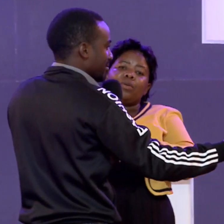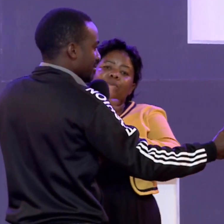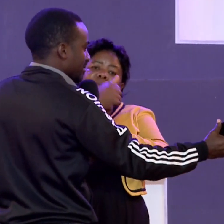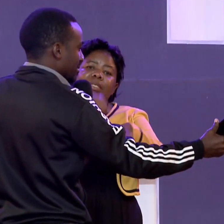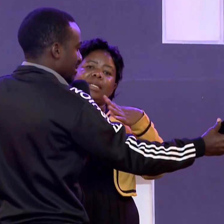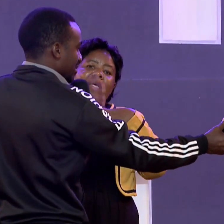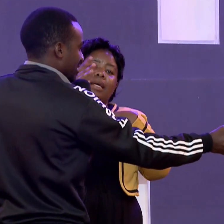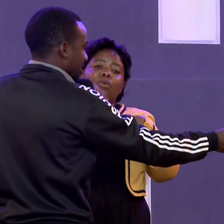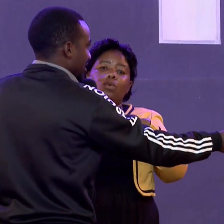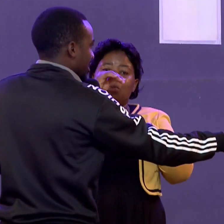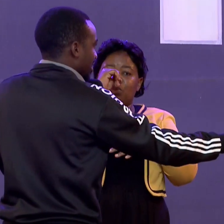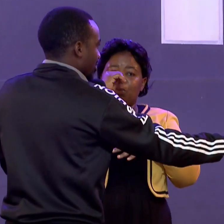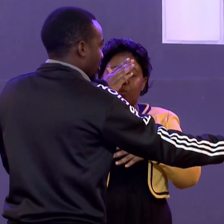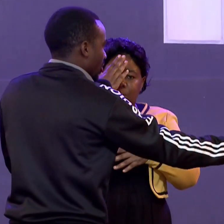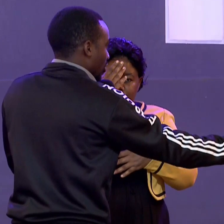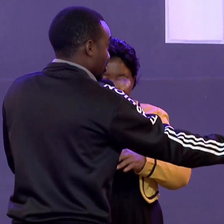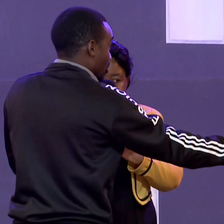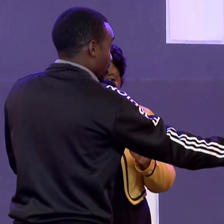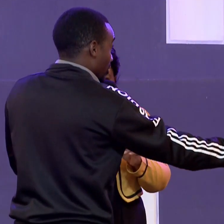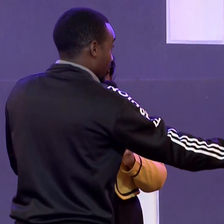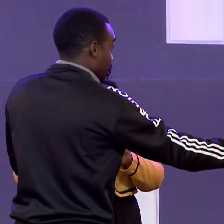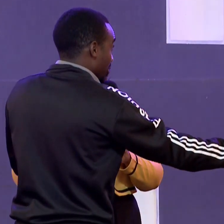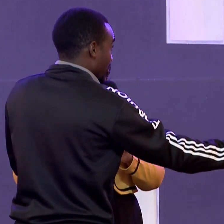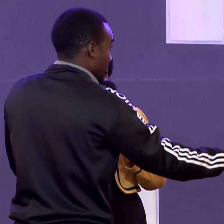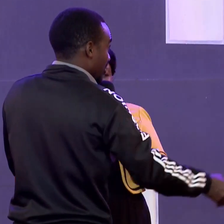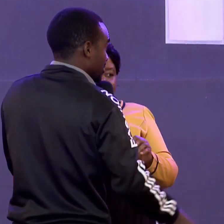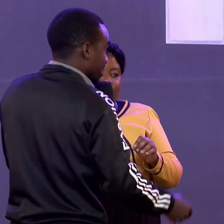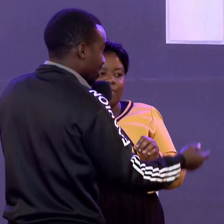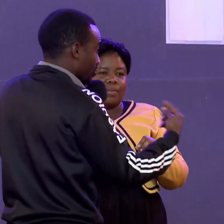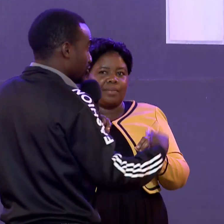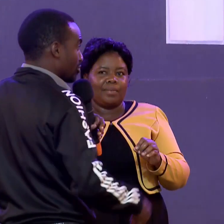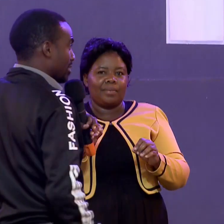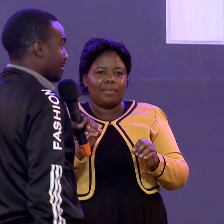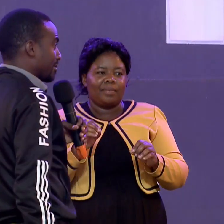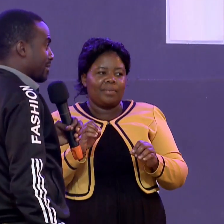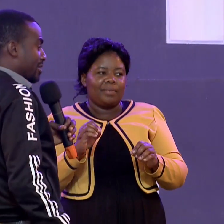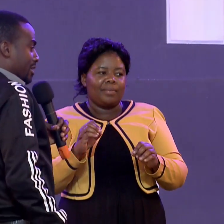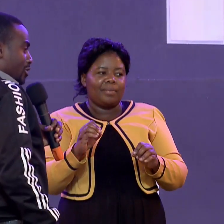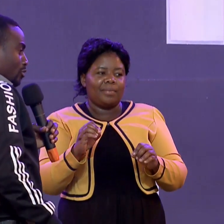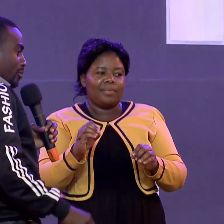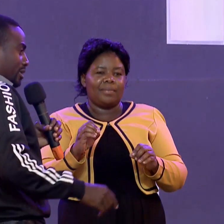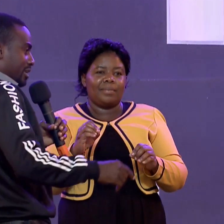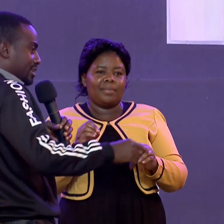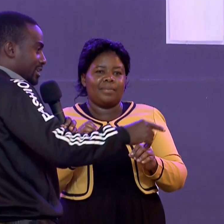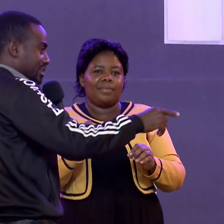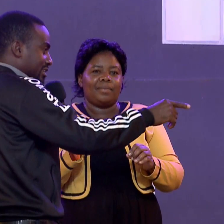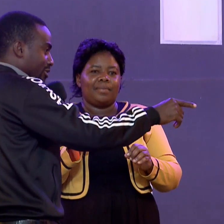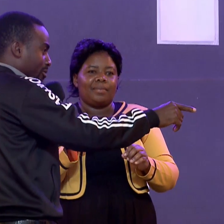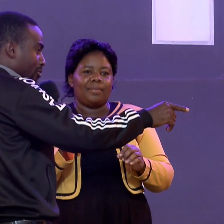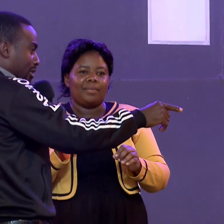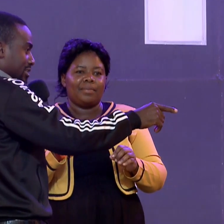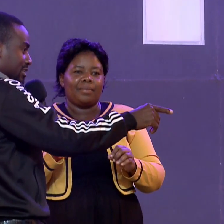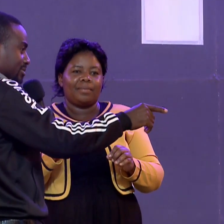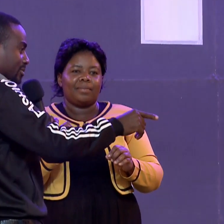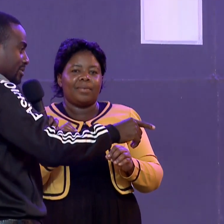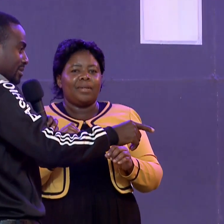you give it to a person who is not yet humble. Wano kati gogenda okubuulirawo. Nze ngenda kuvunula. Tubuulire ki ekizzeeko